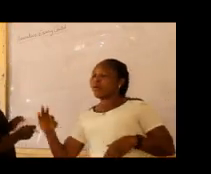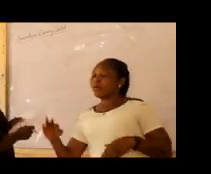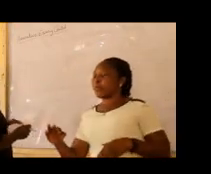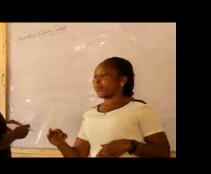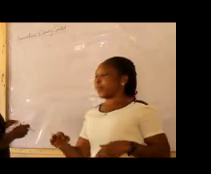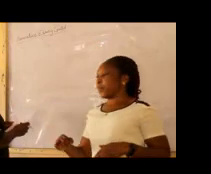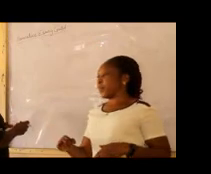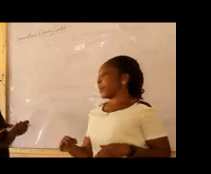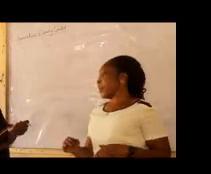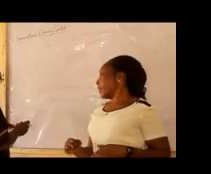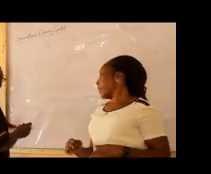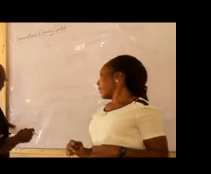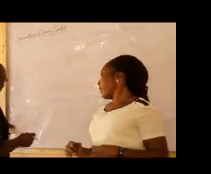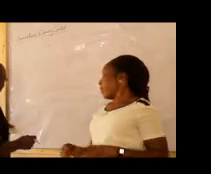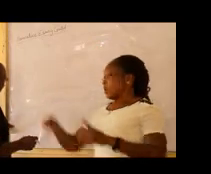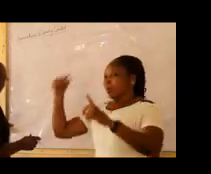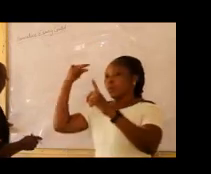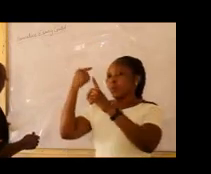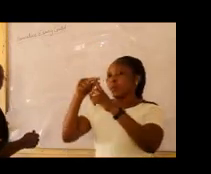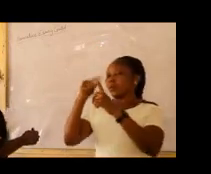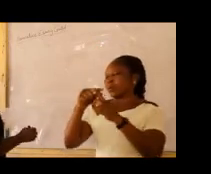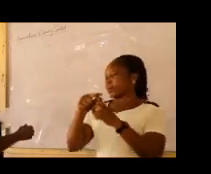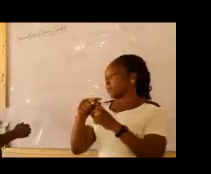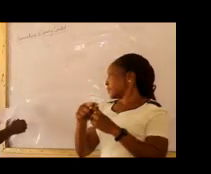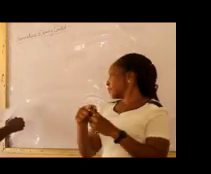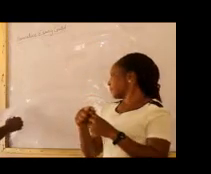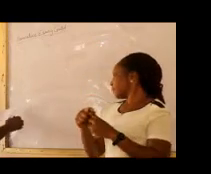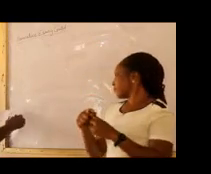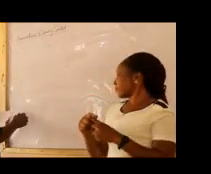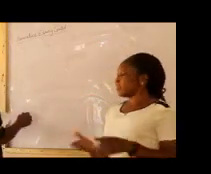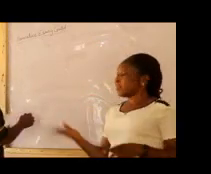we go on, here are the